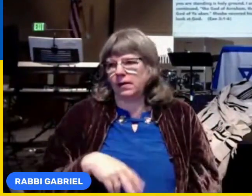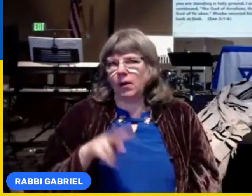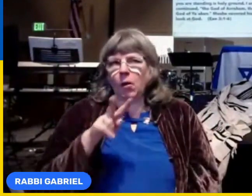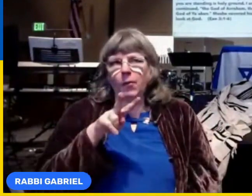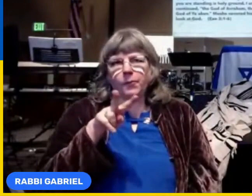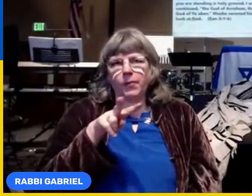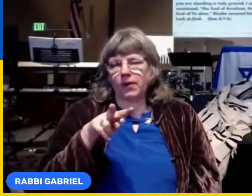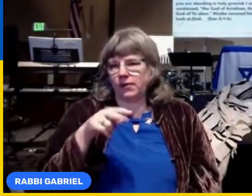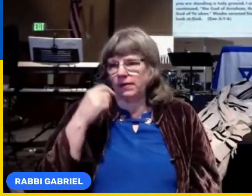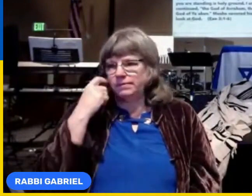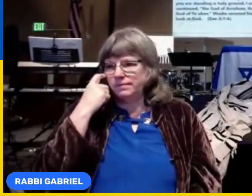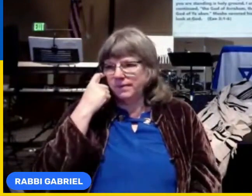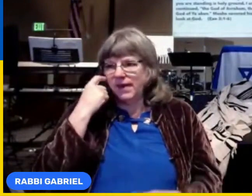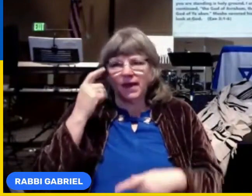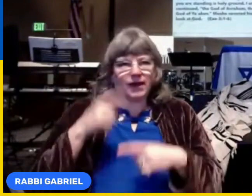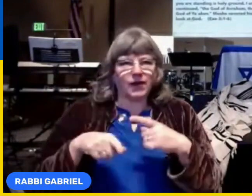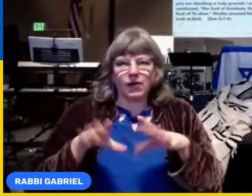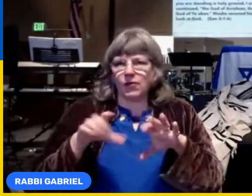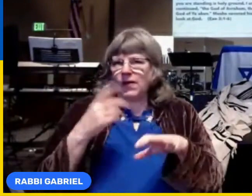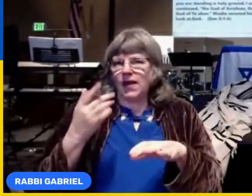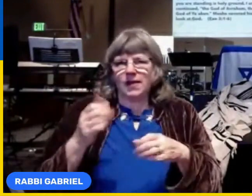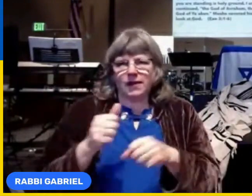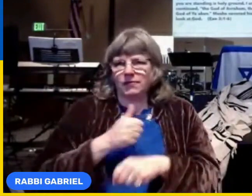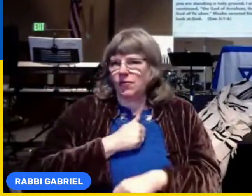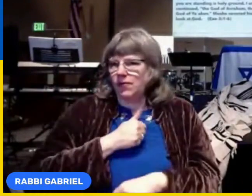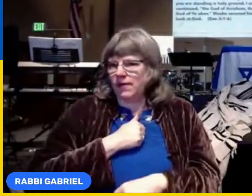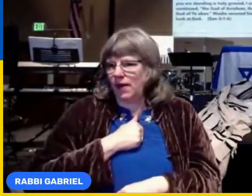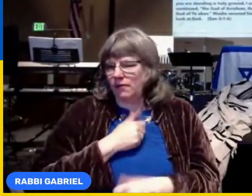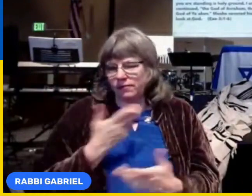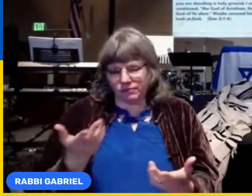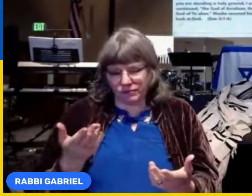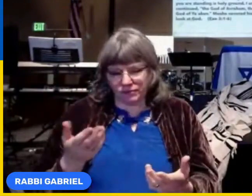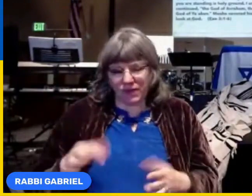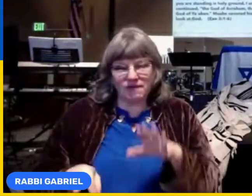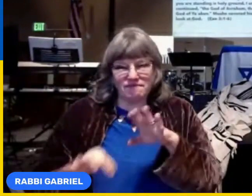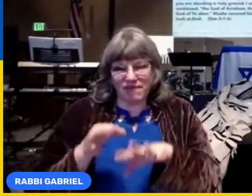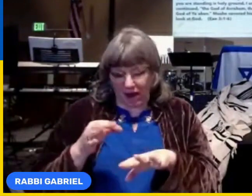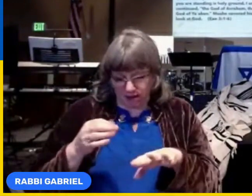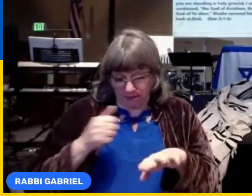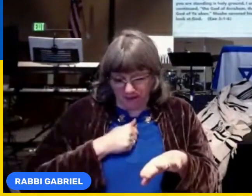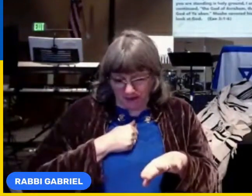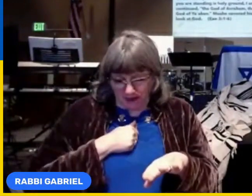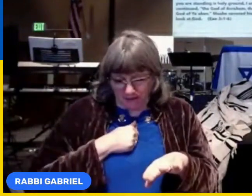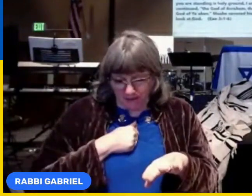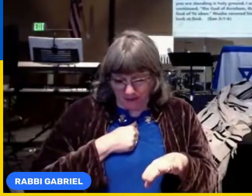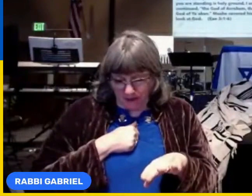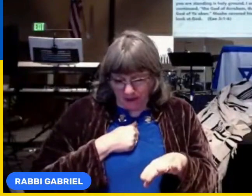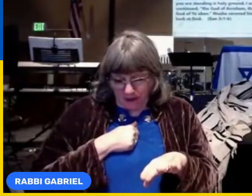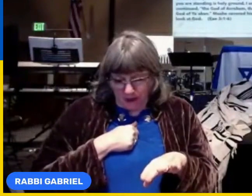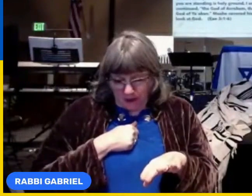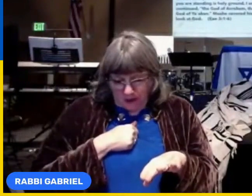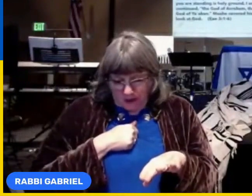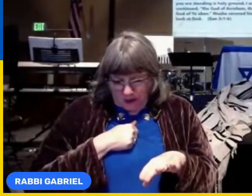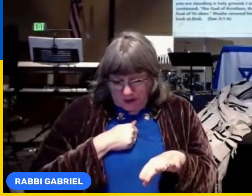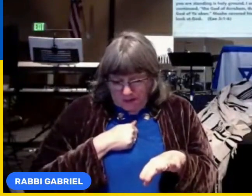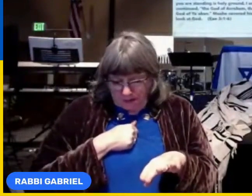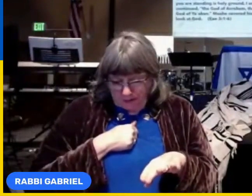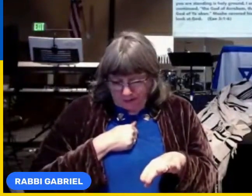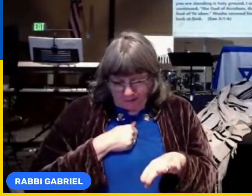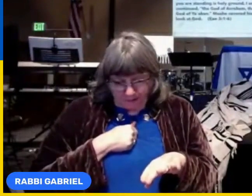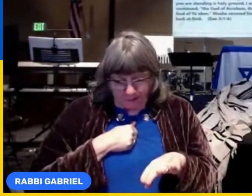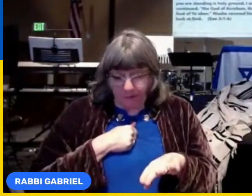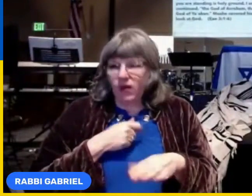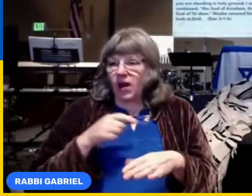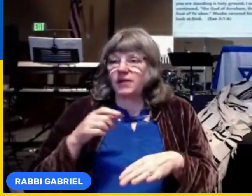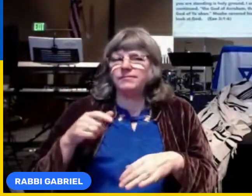Anything of his own self, that is. Because he found himself actually doing the very